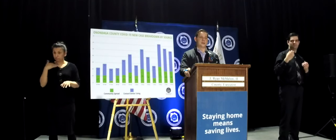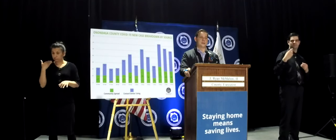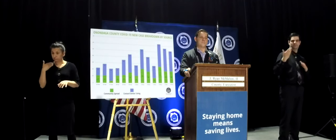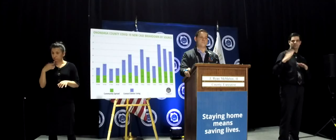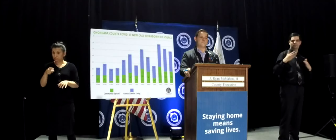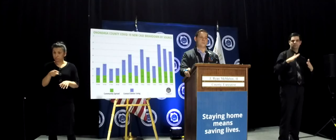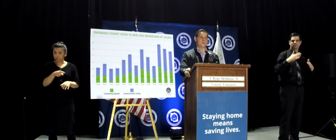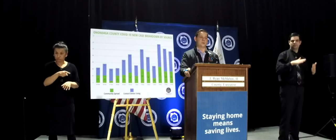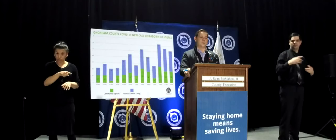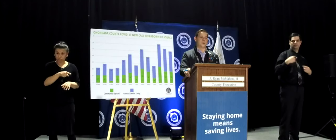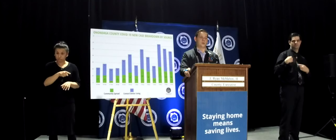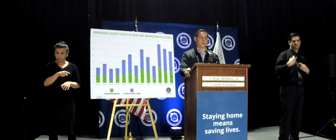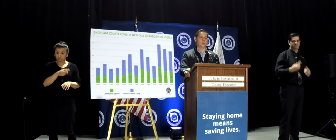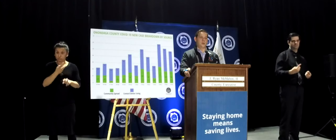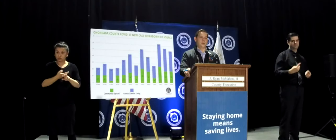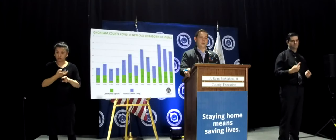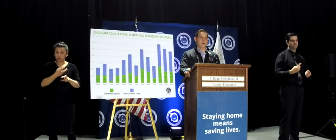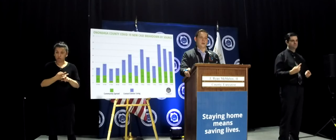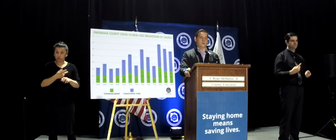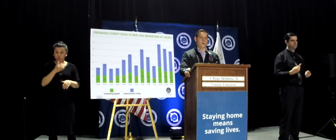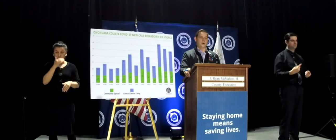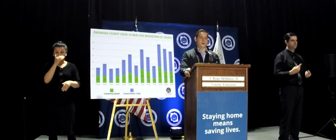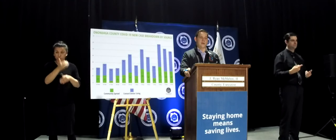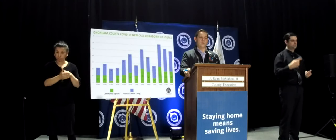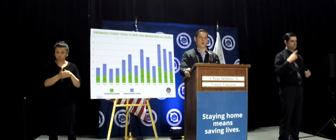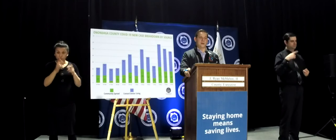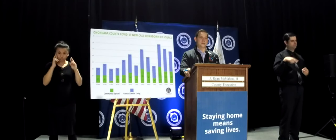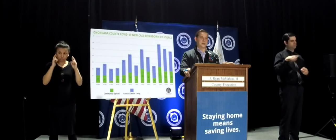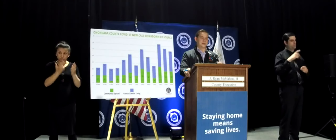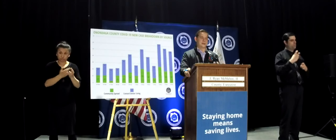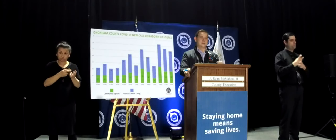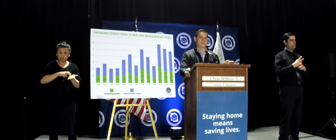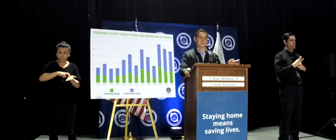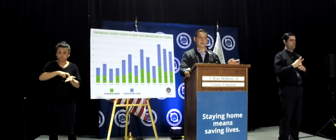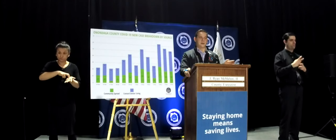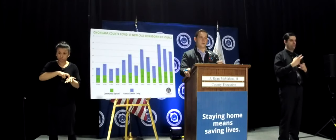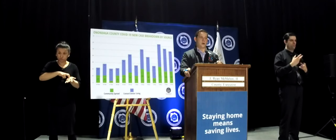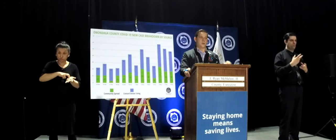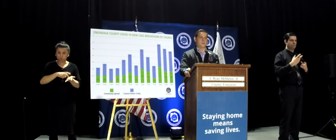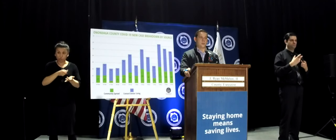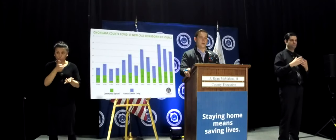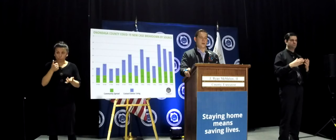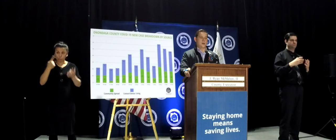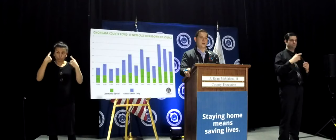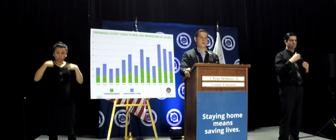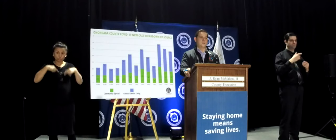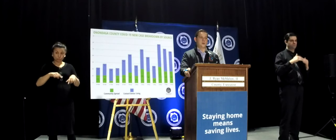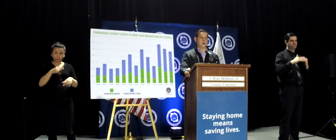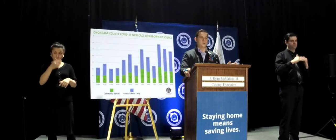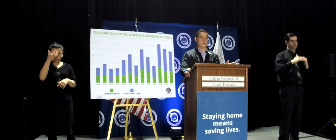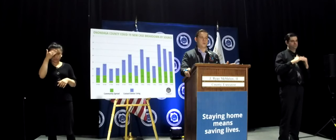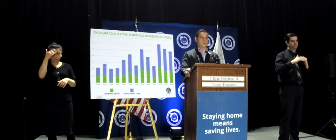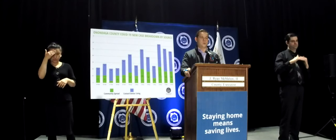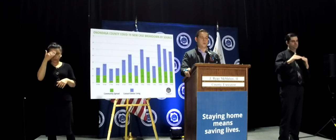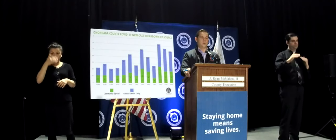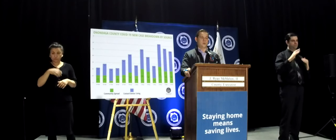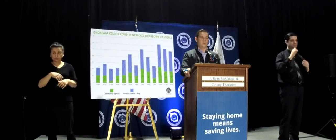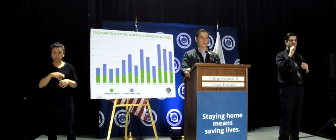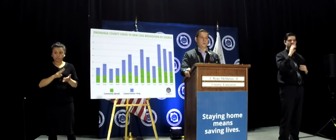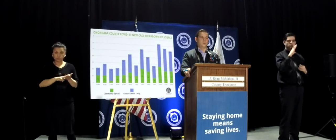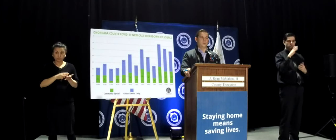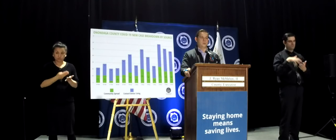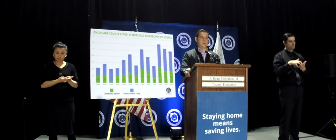change. And so we're going to have more days like this where even though